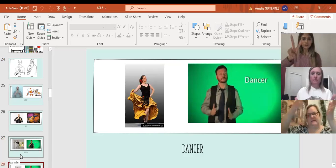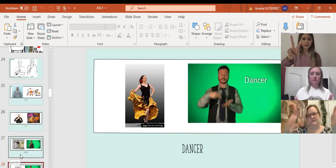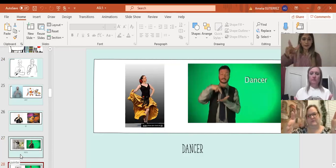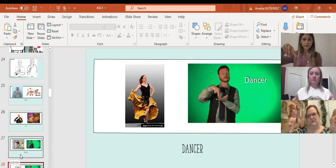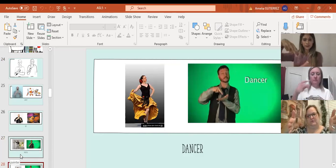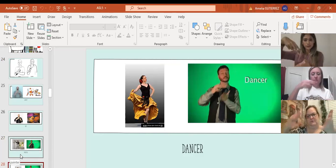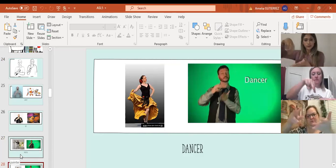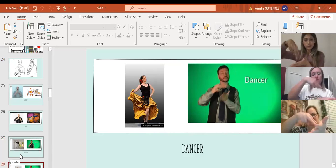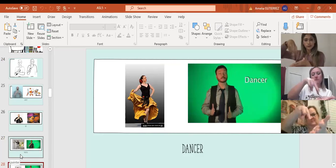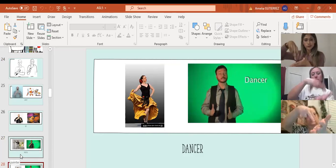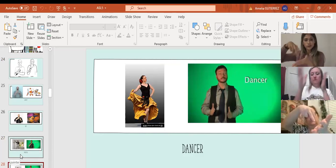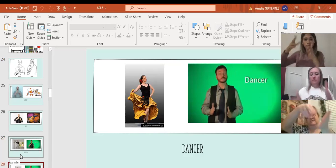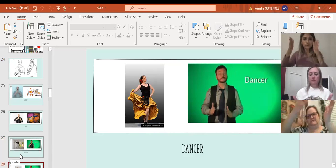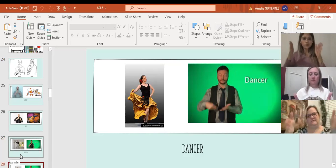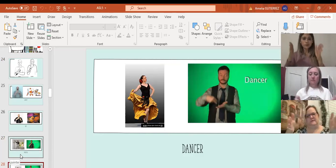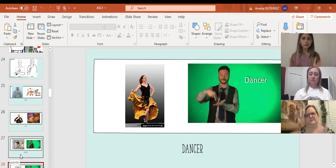Dancer.